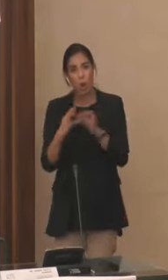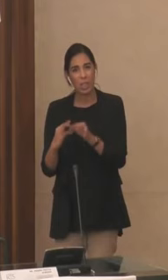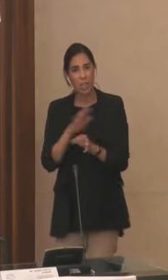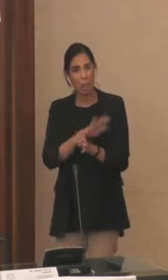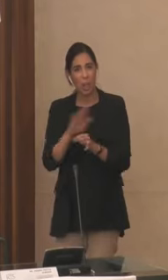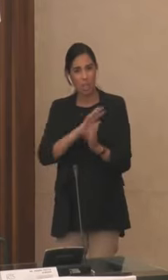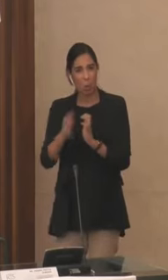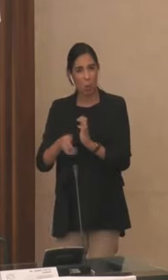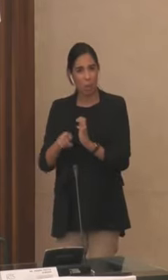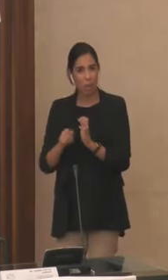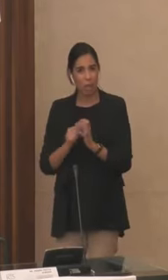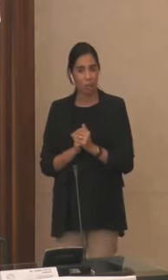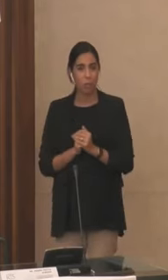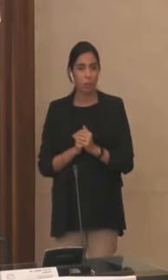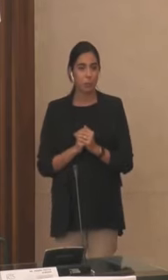Next slide, Robert, please.